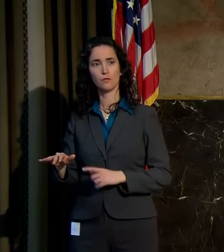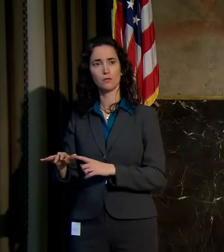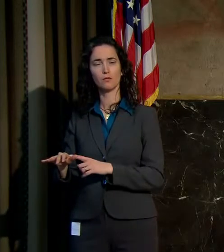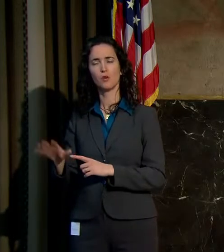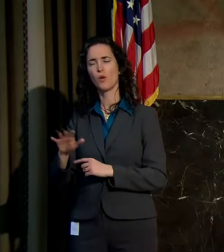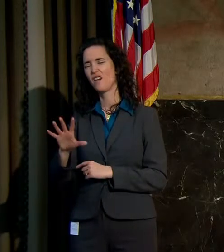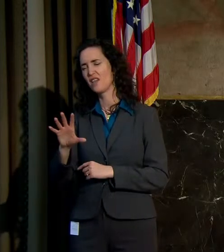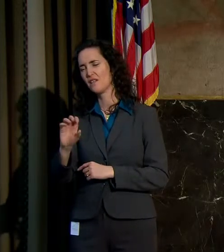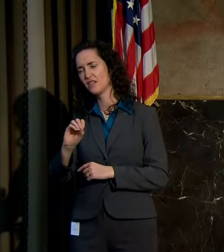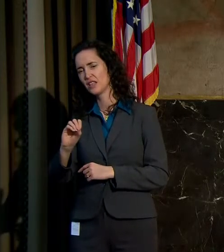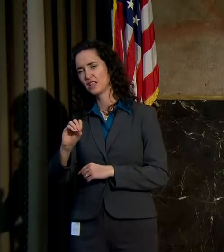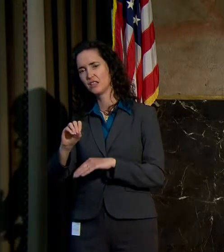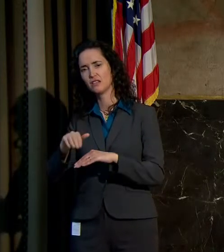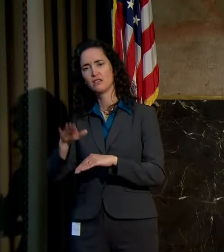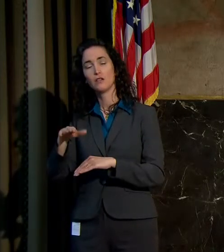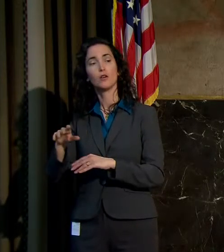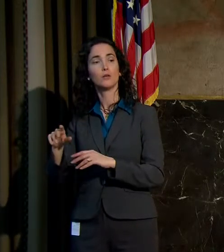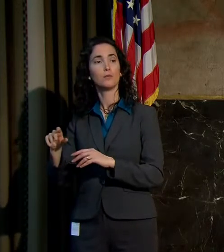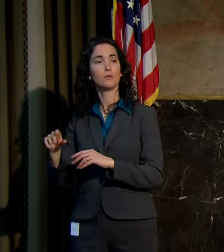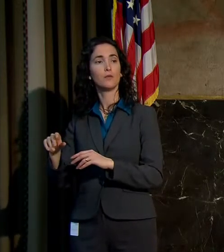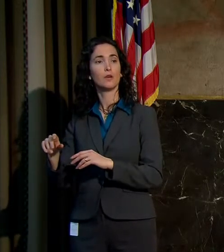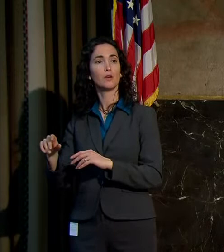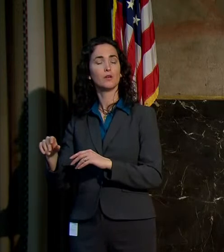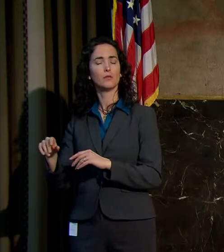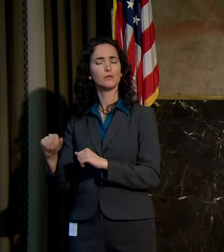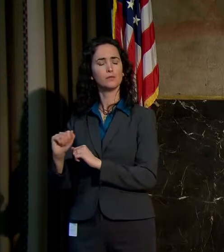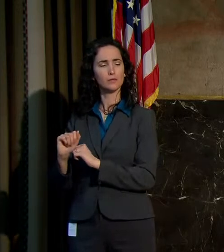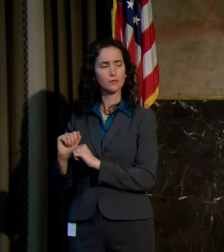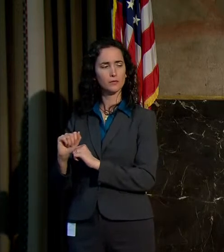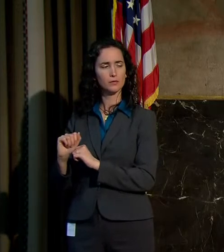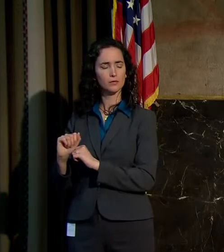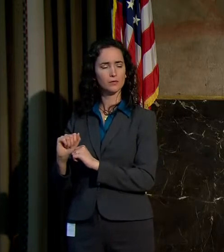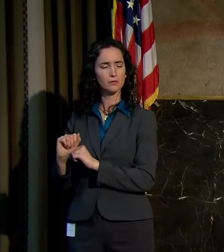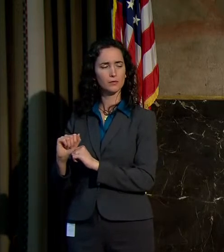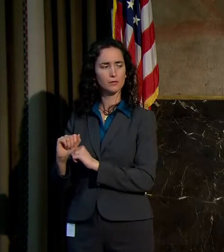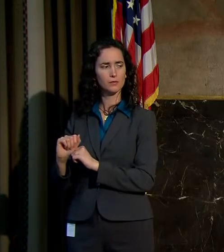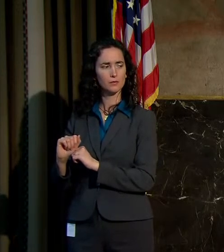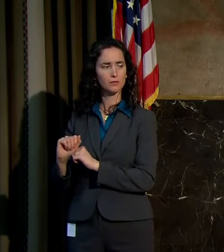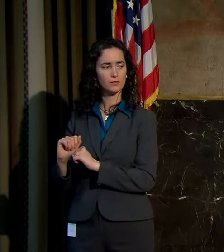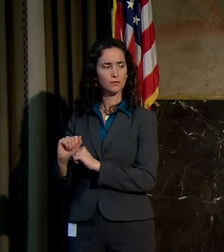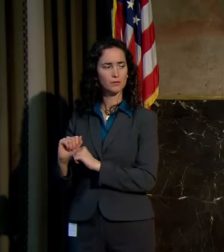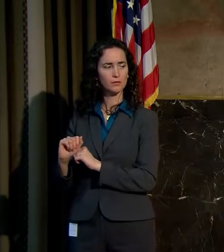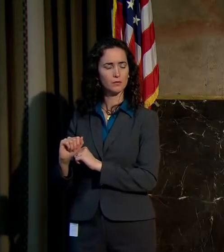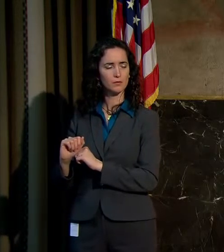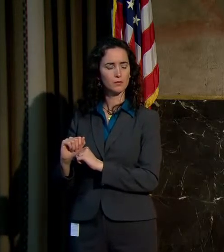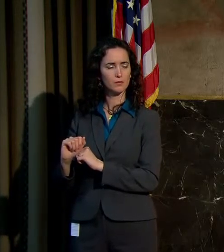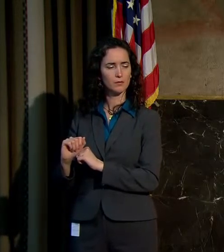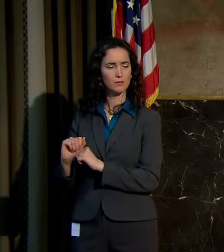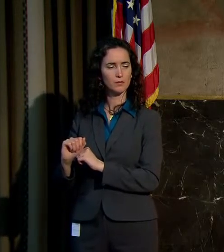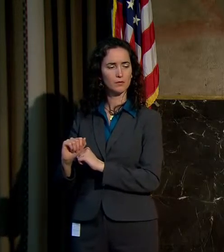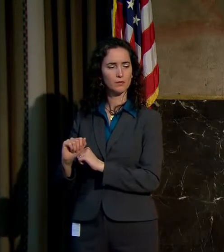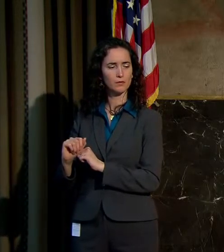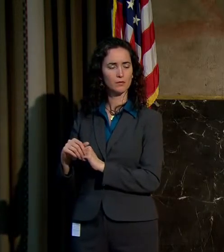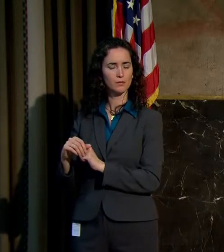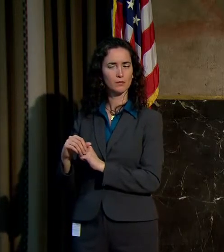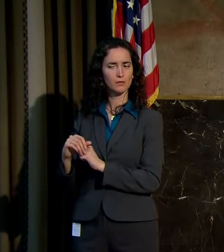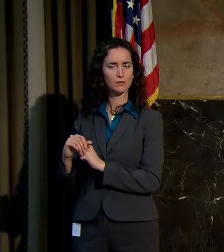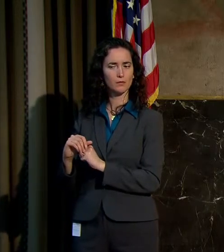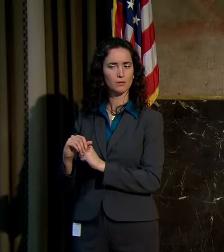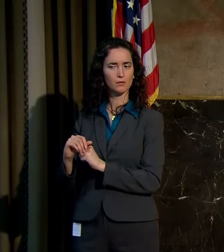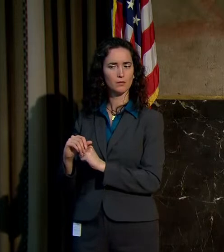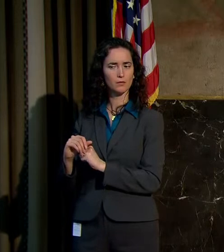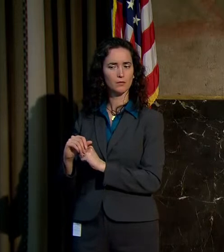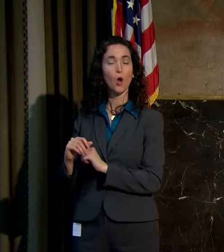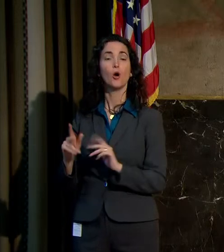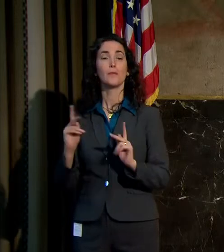individuals who die are unvaccinated. When you look at people who are fully boosted,